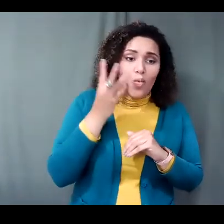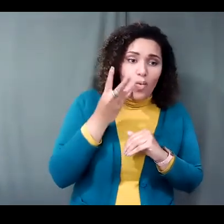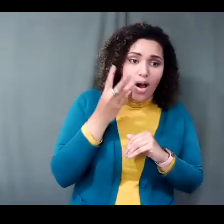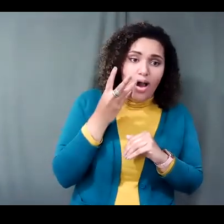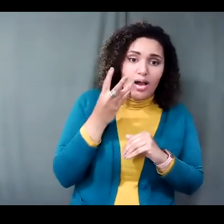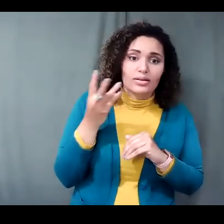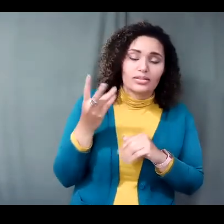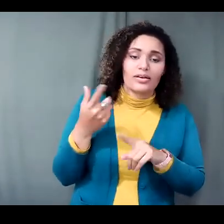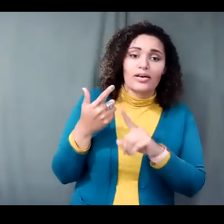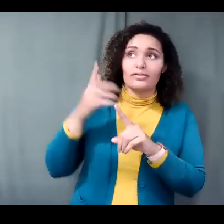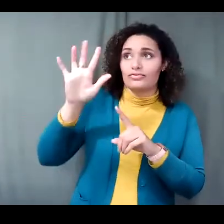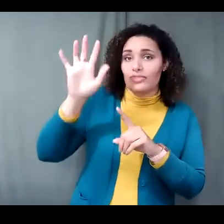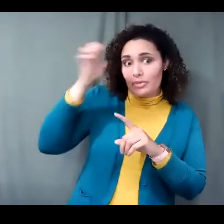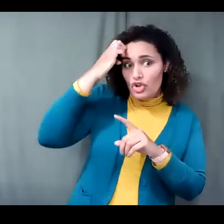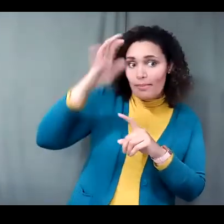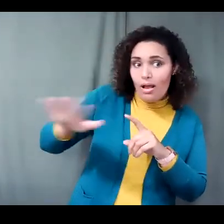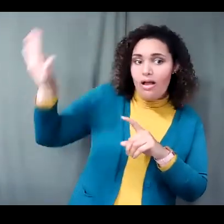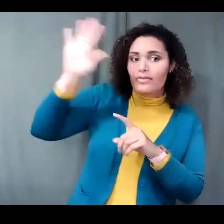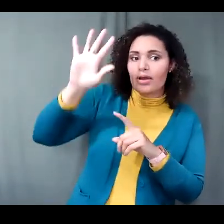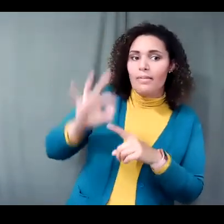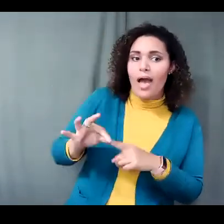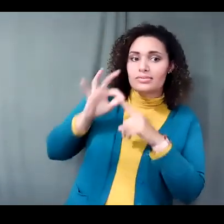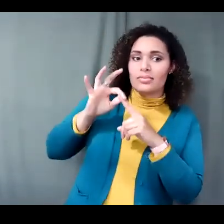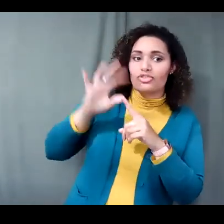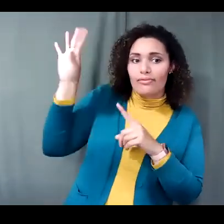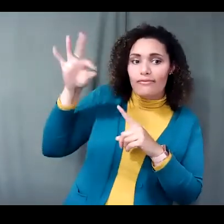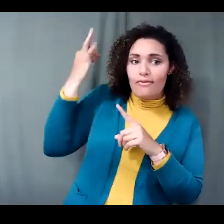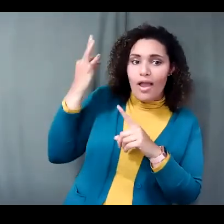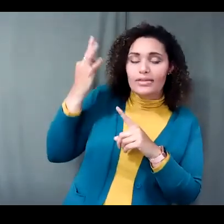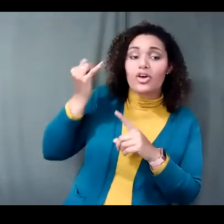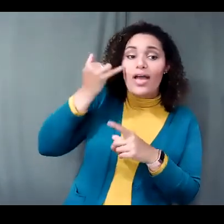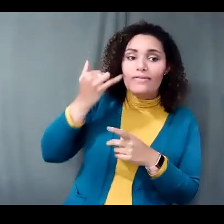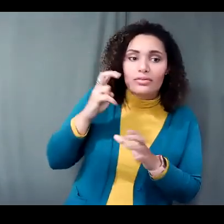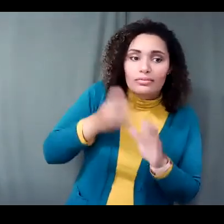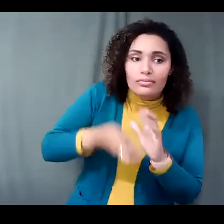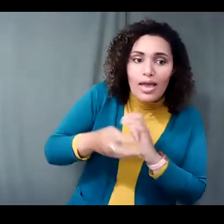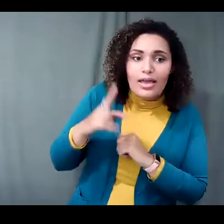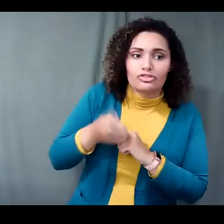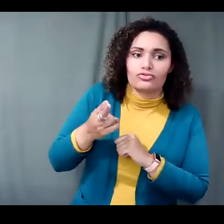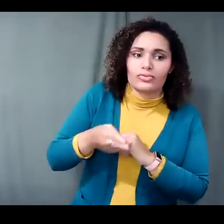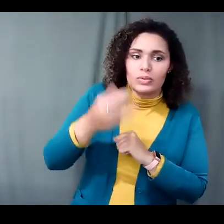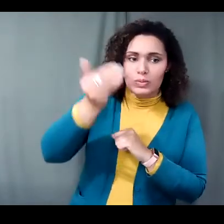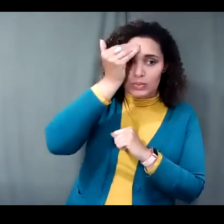the rest of Europe, but particularly France. And if you're all into history, you will know that